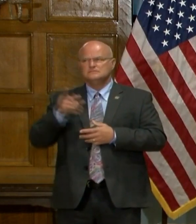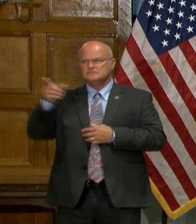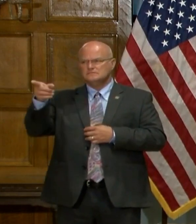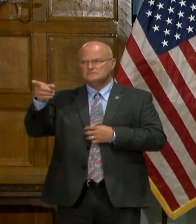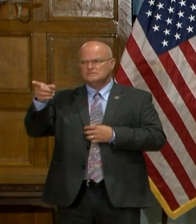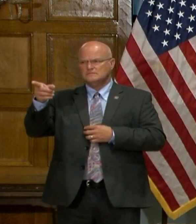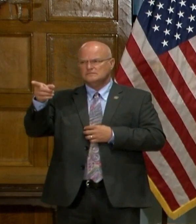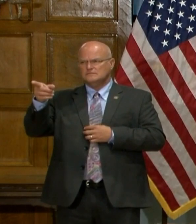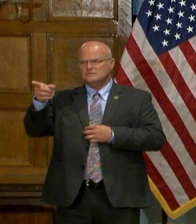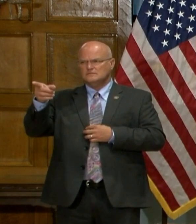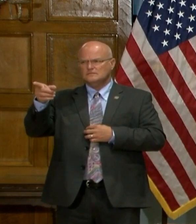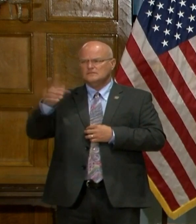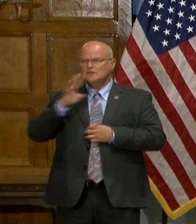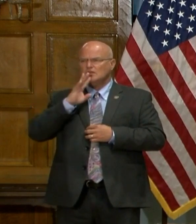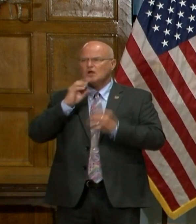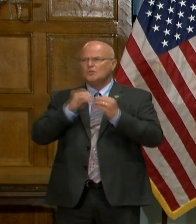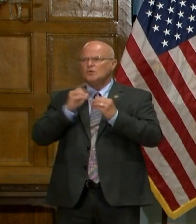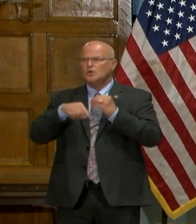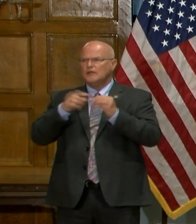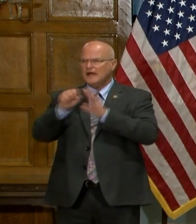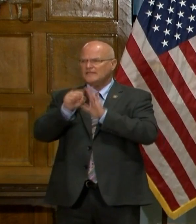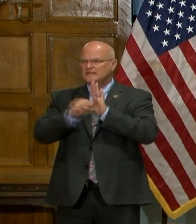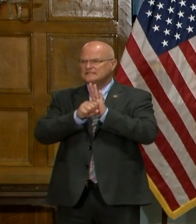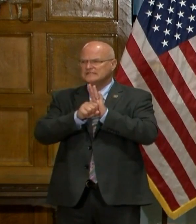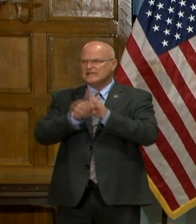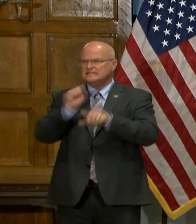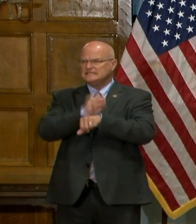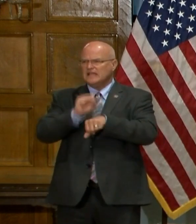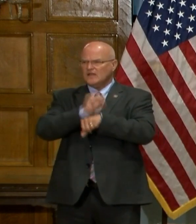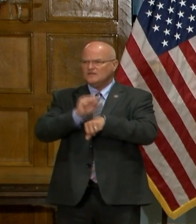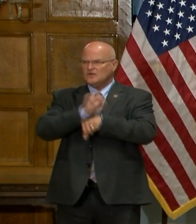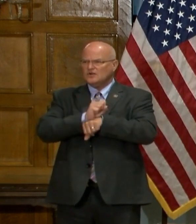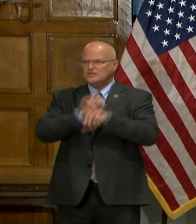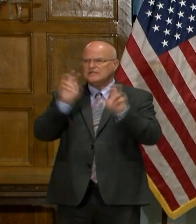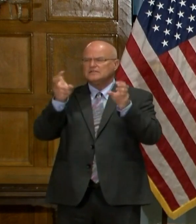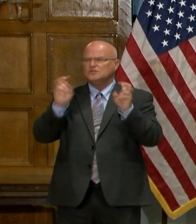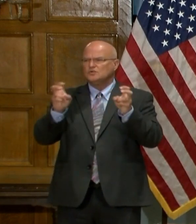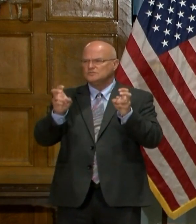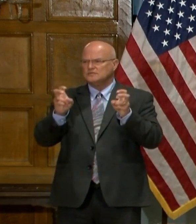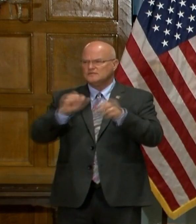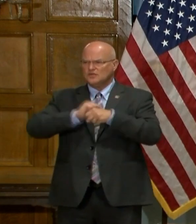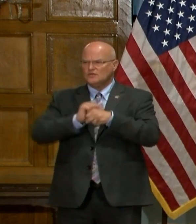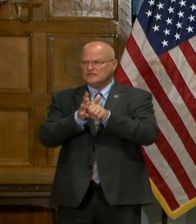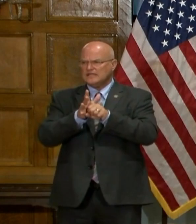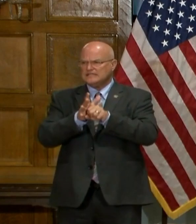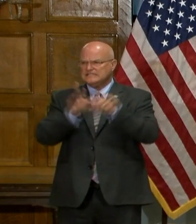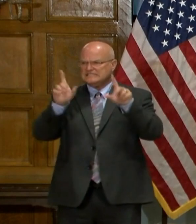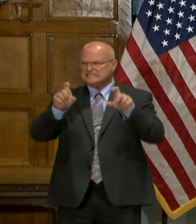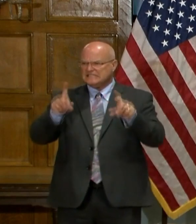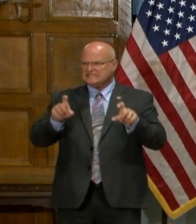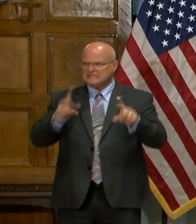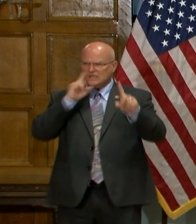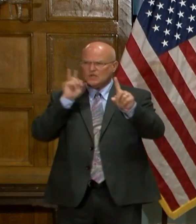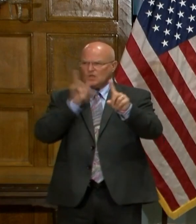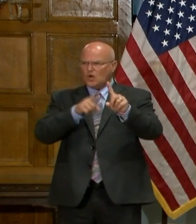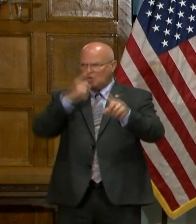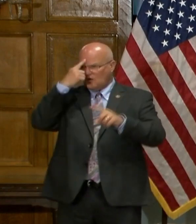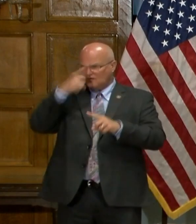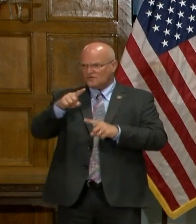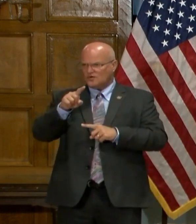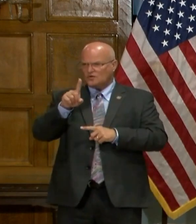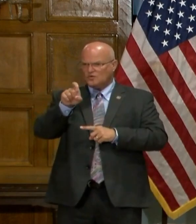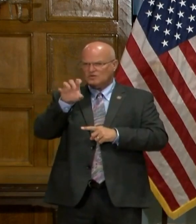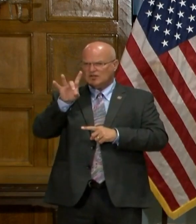Yes? Could you talk a little bit more about the state's efforts in terms of COVID-19 testing goal for